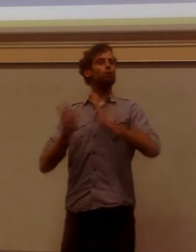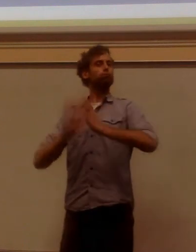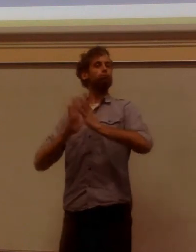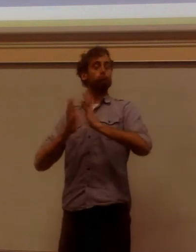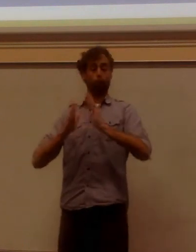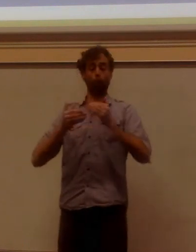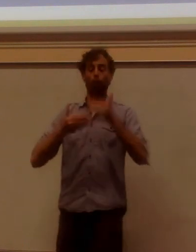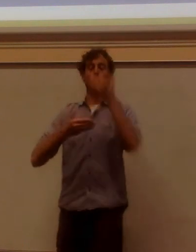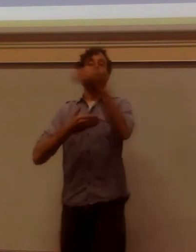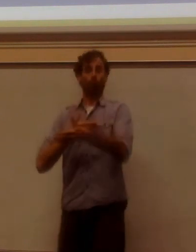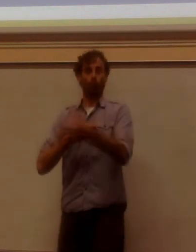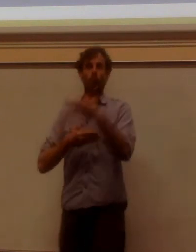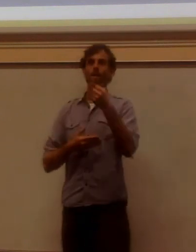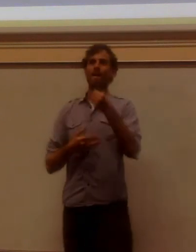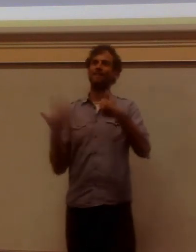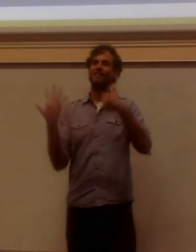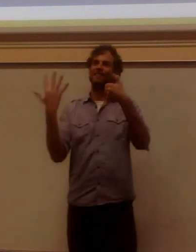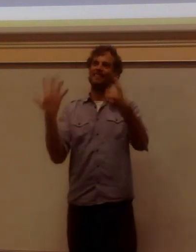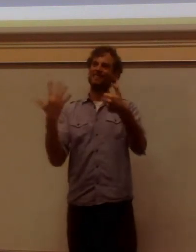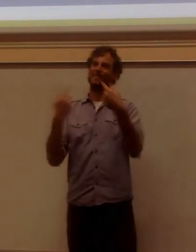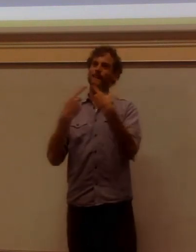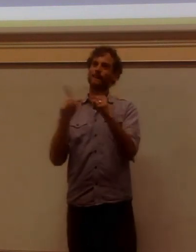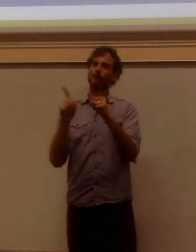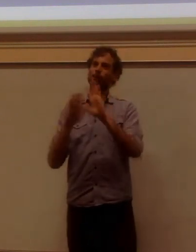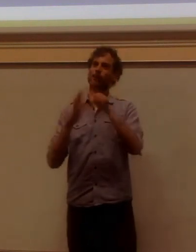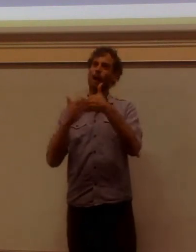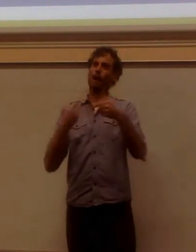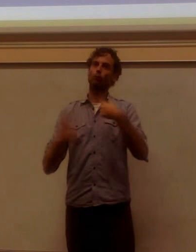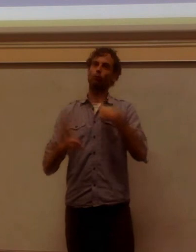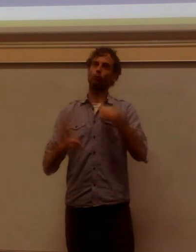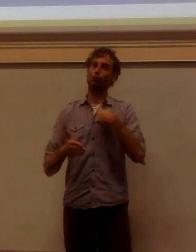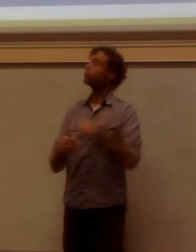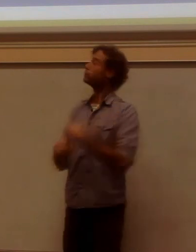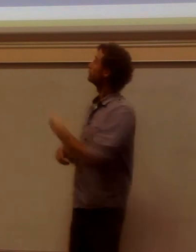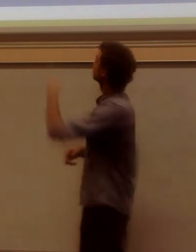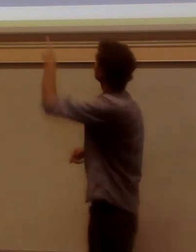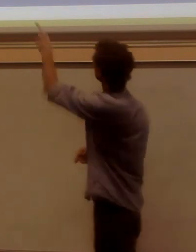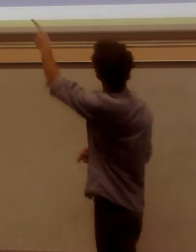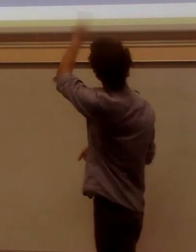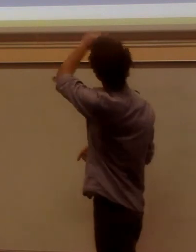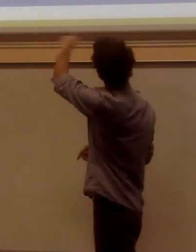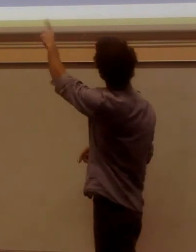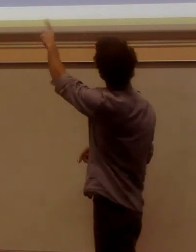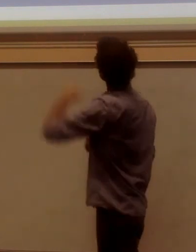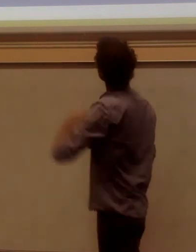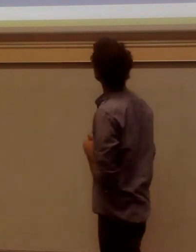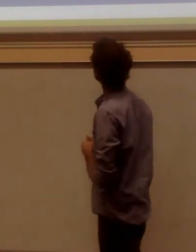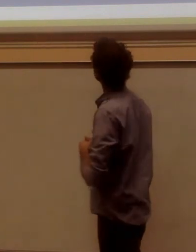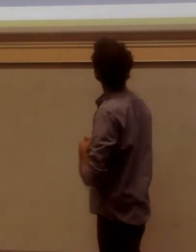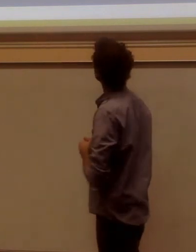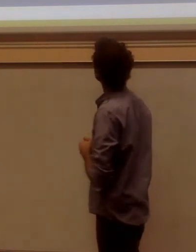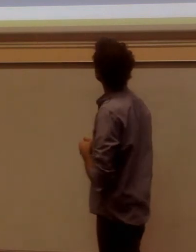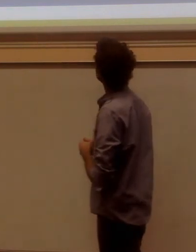You would then be able to choose which sign language you would prefer to use. In this initial pilot, there were only